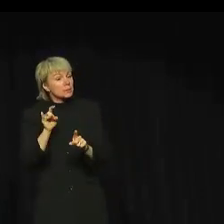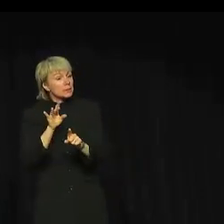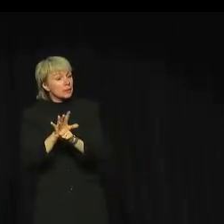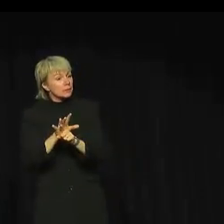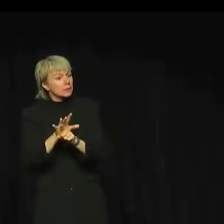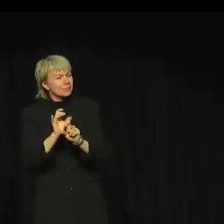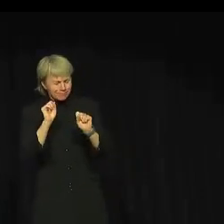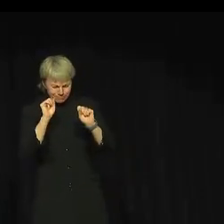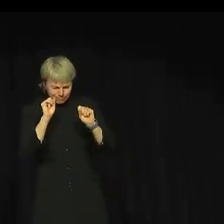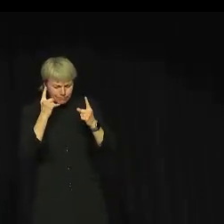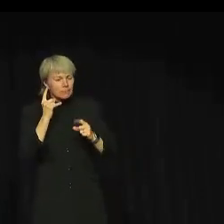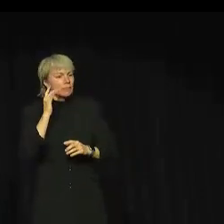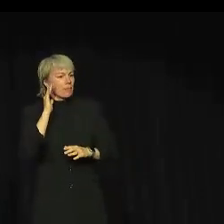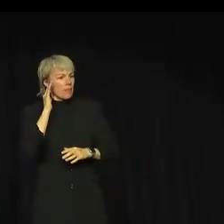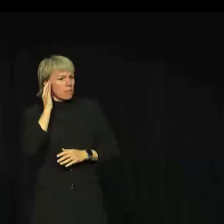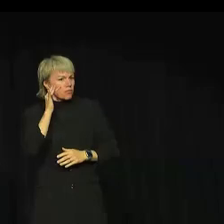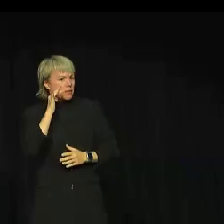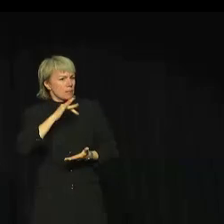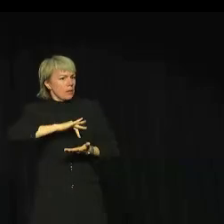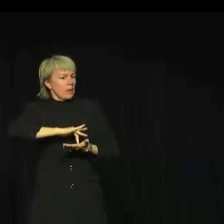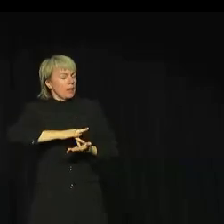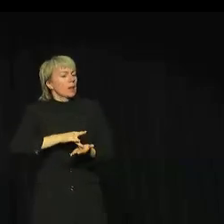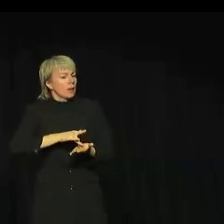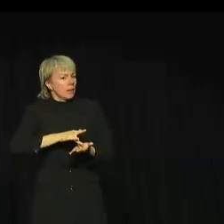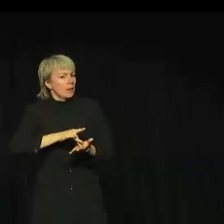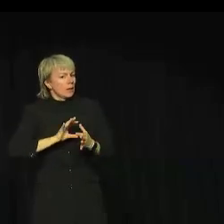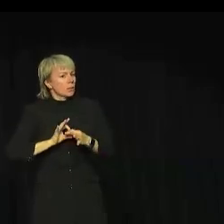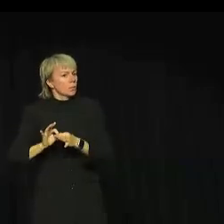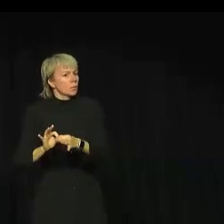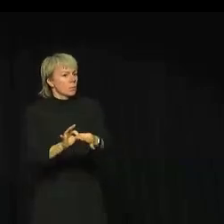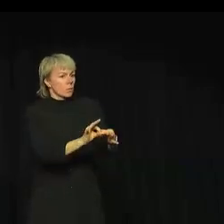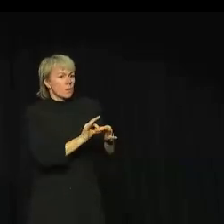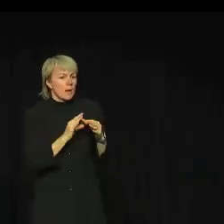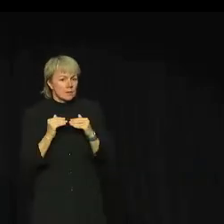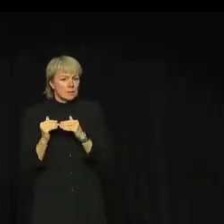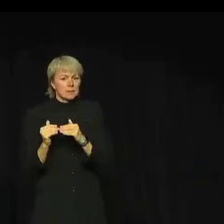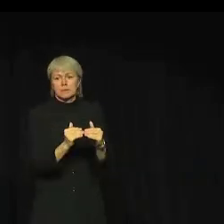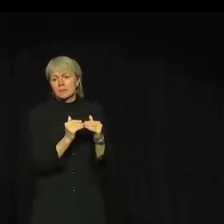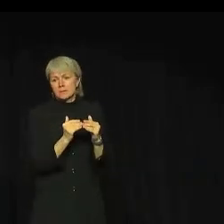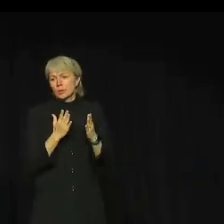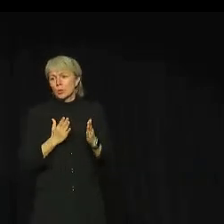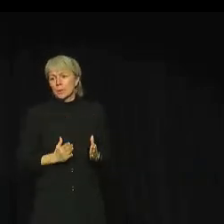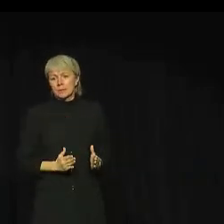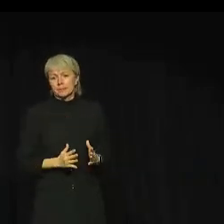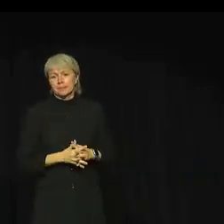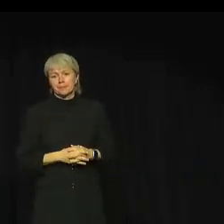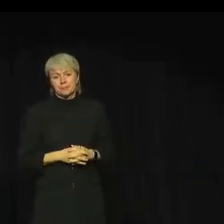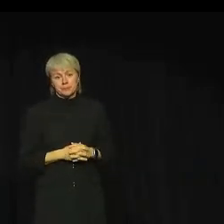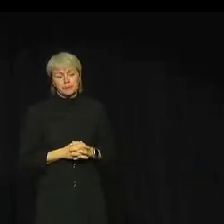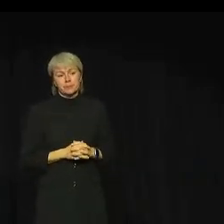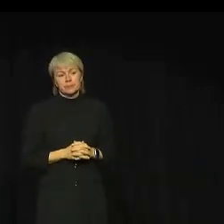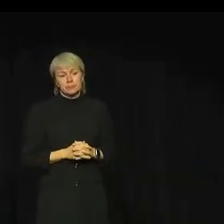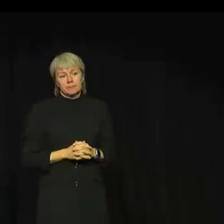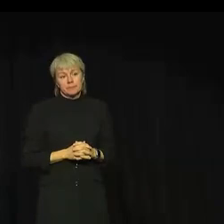core principles that unite us together as human beings.